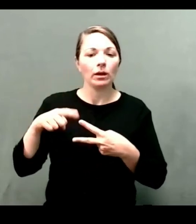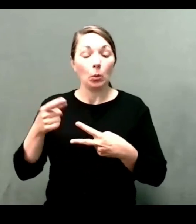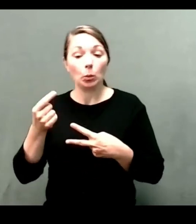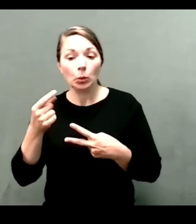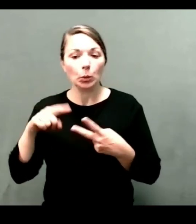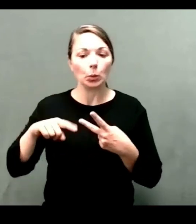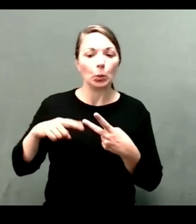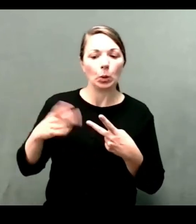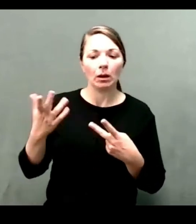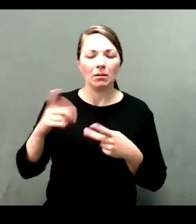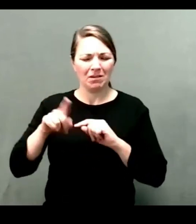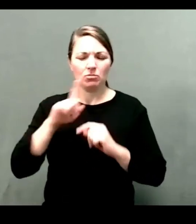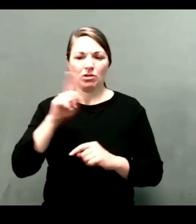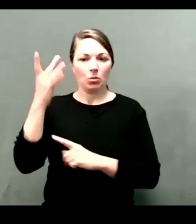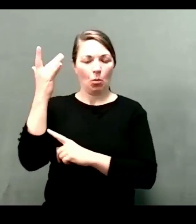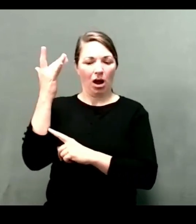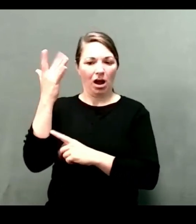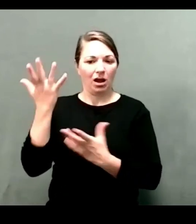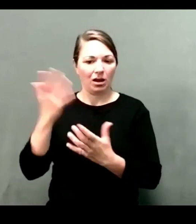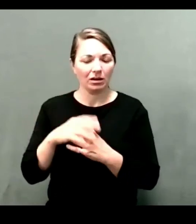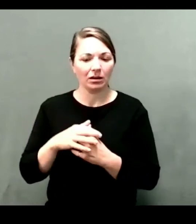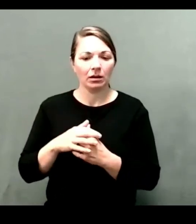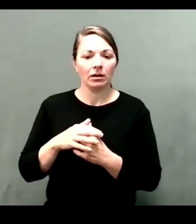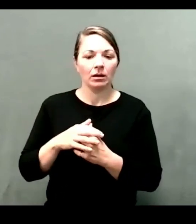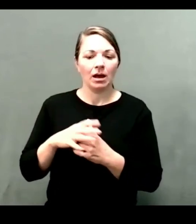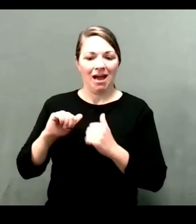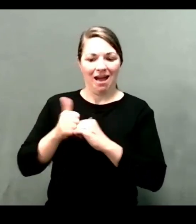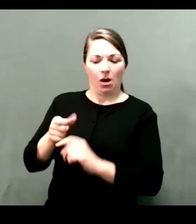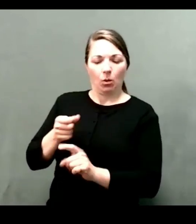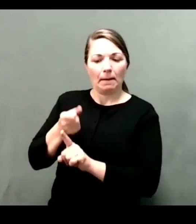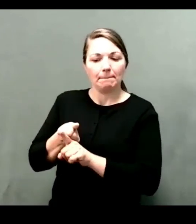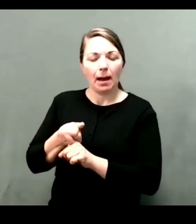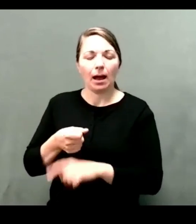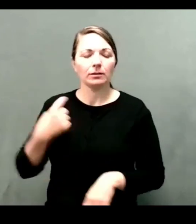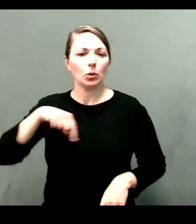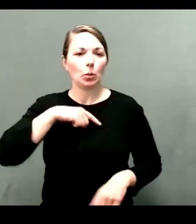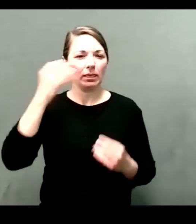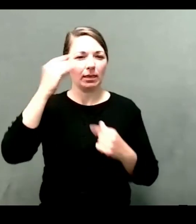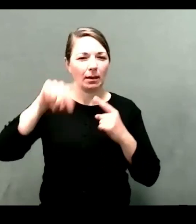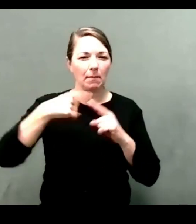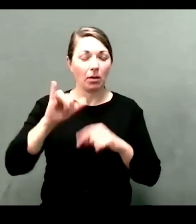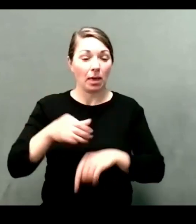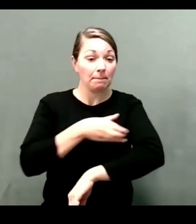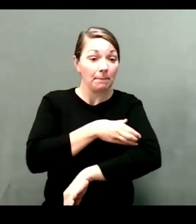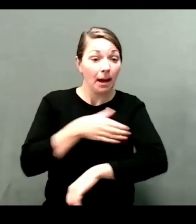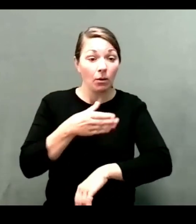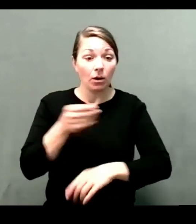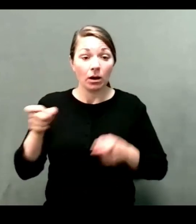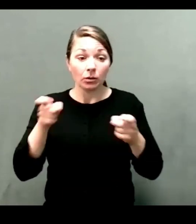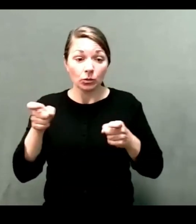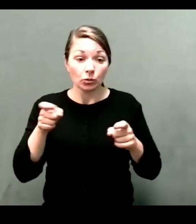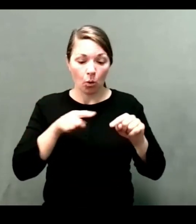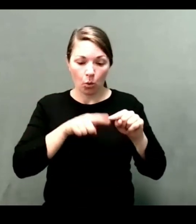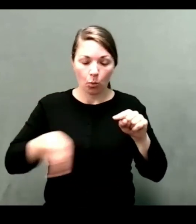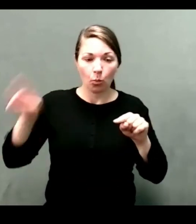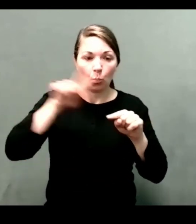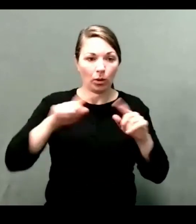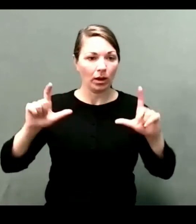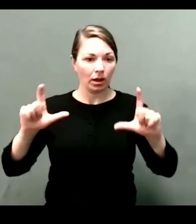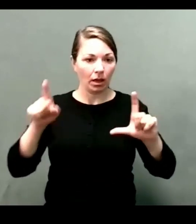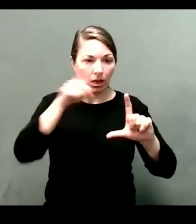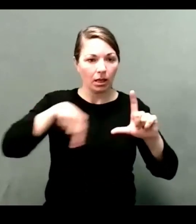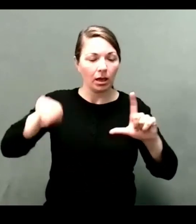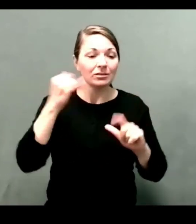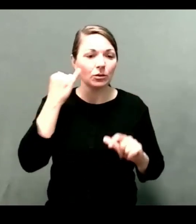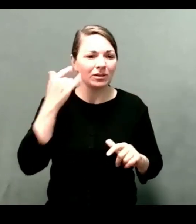think back to the resources provided on page 3, which is those power and control wheels. If you're having any kind of difficulty with